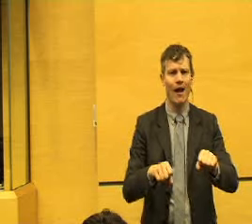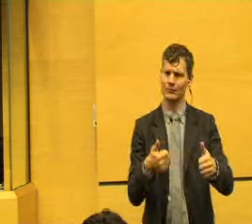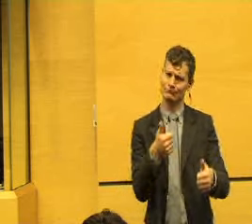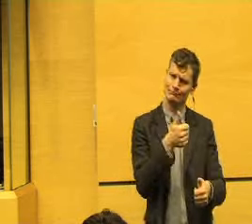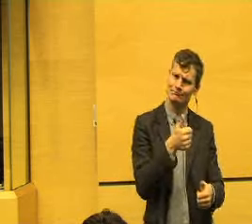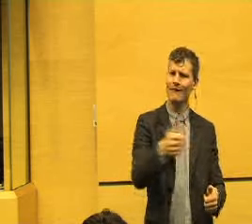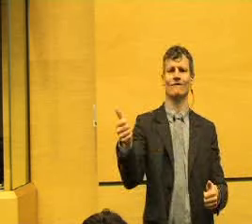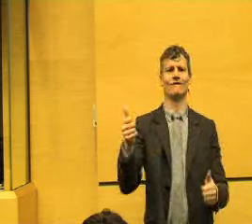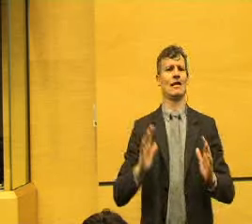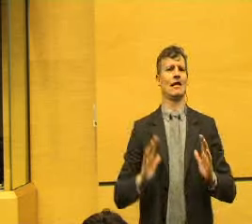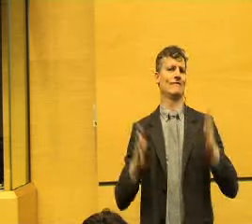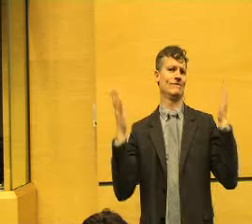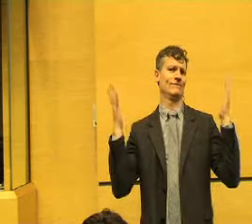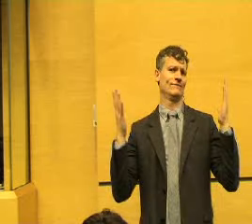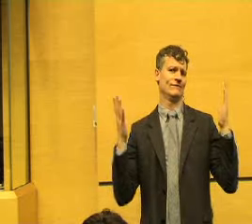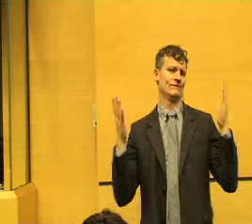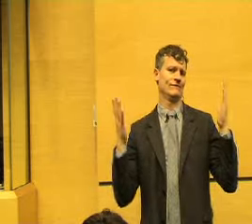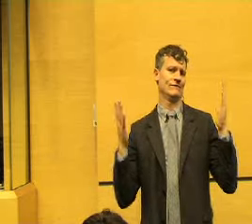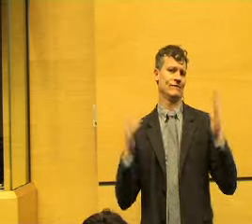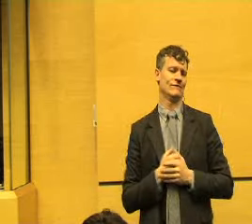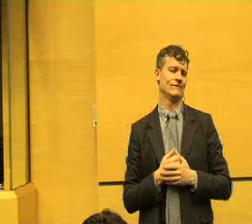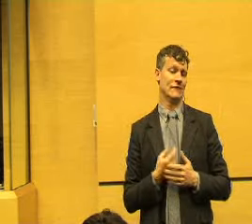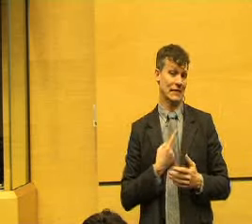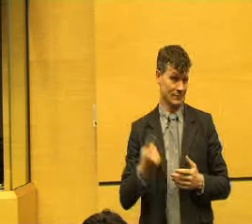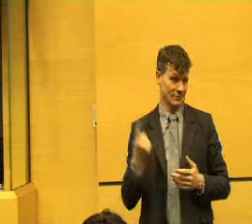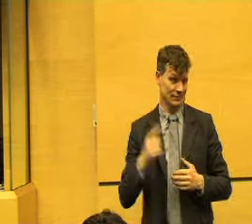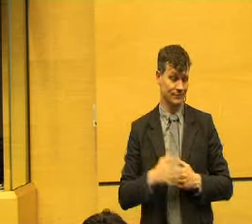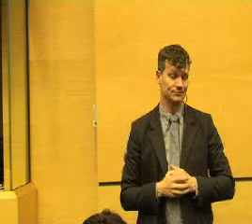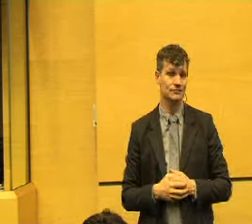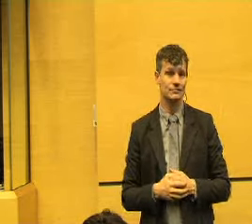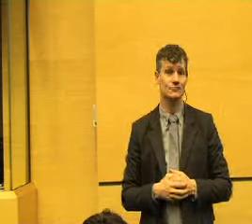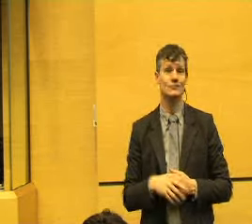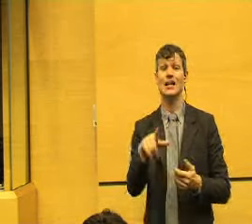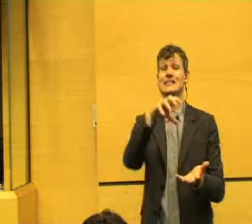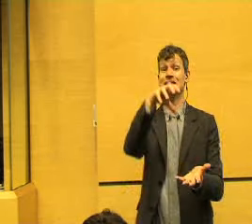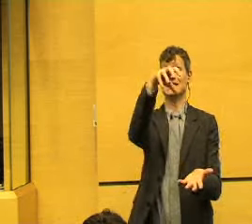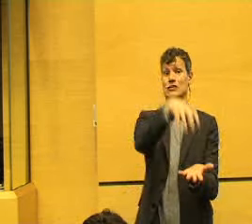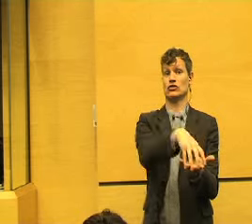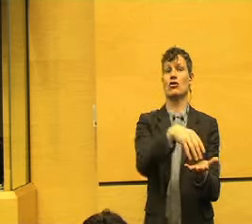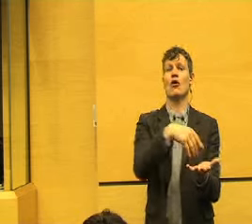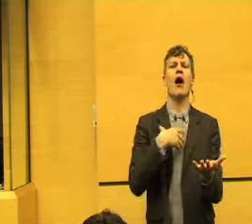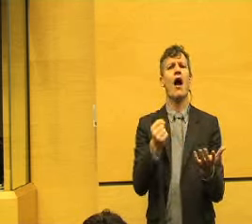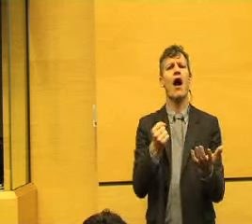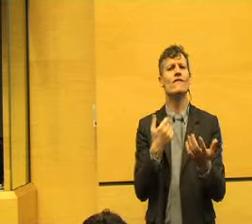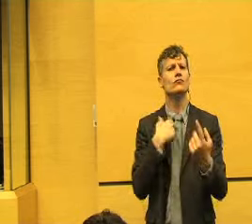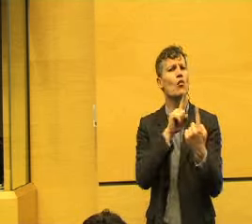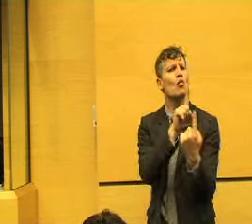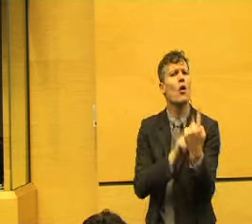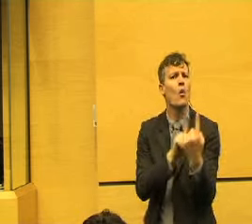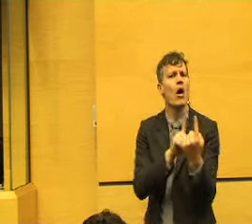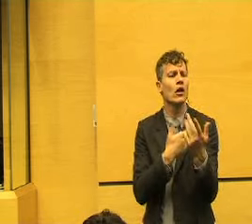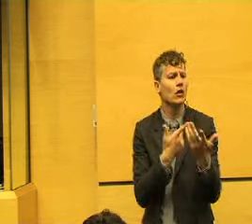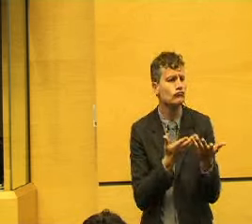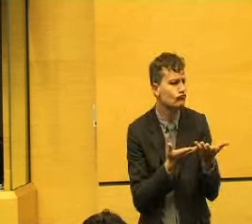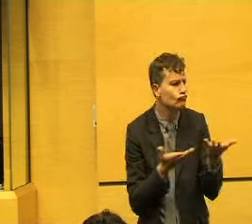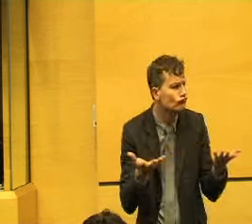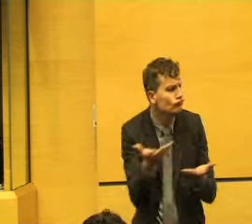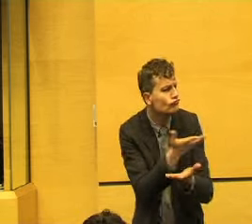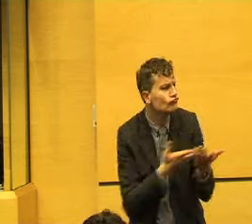The centers also arrange peer counseling sessions to help persons with